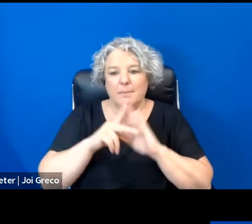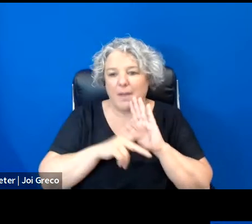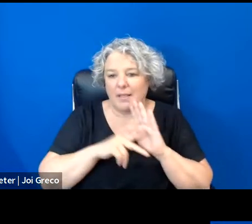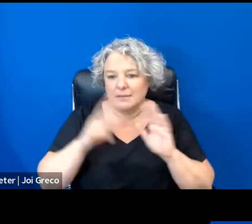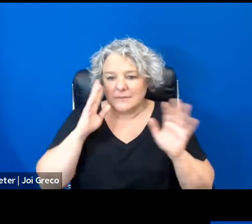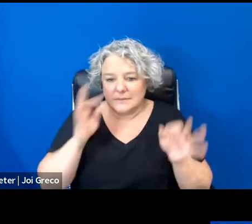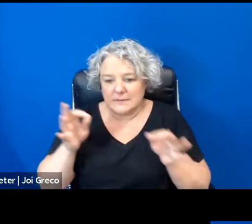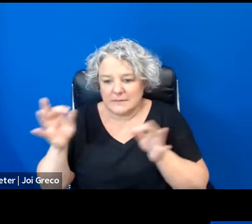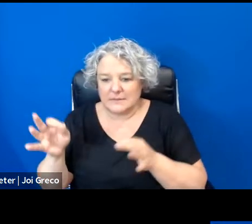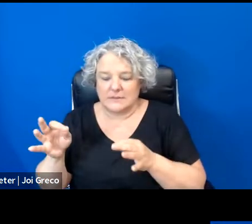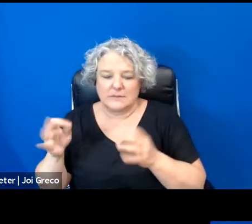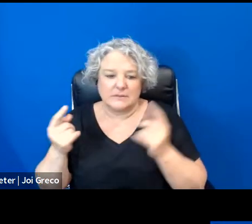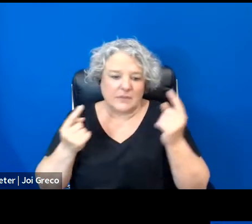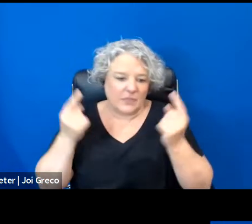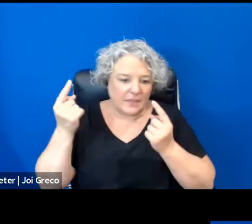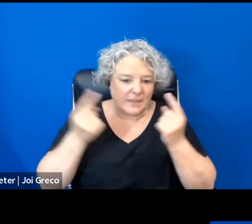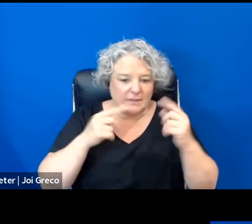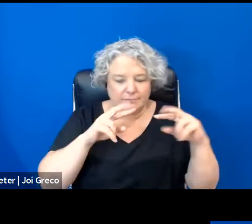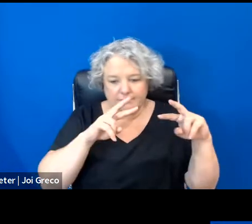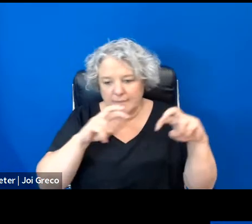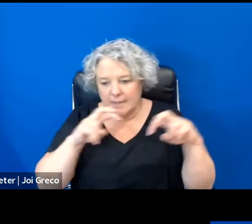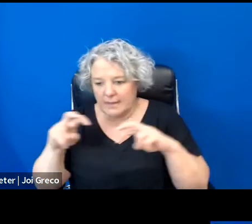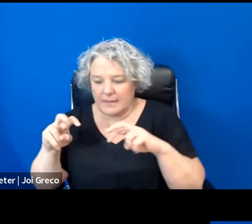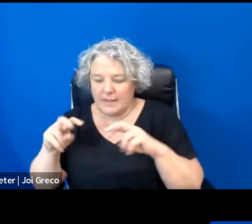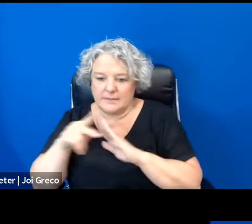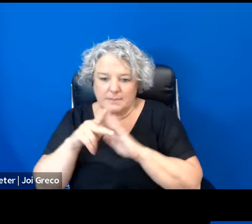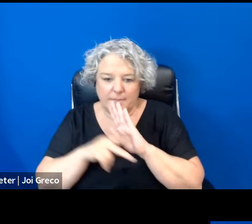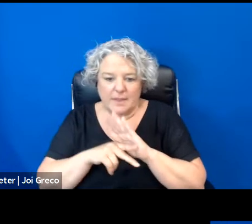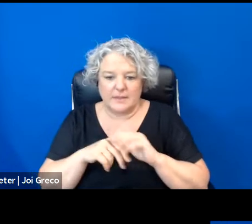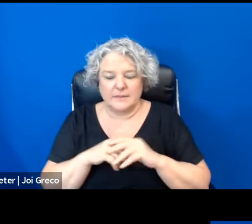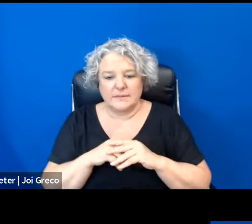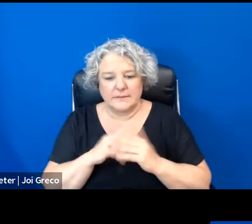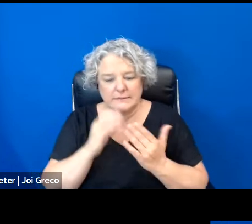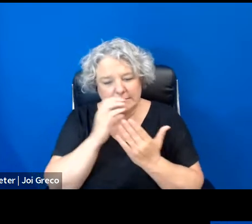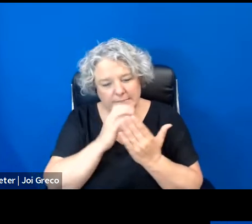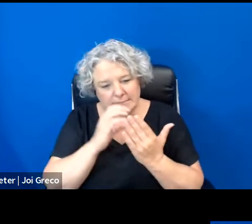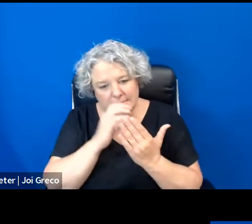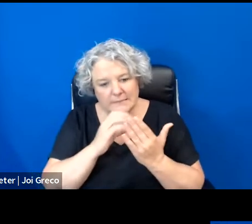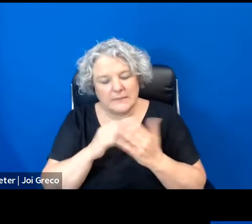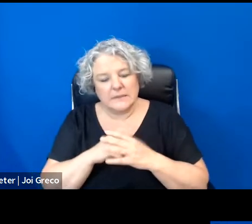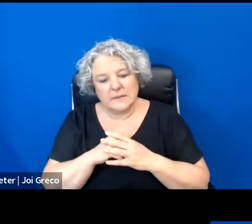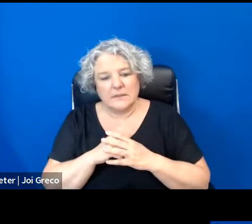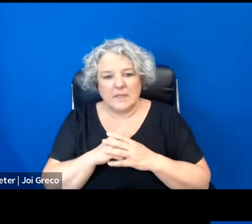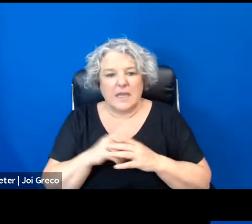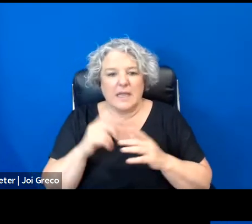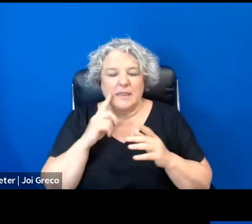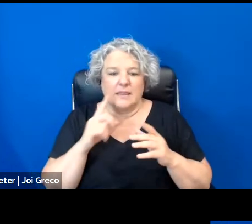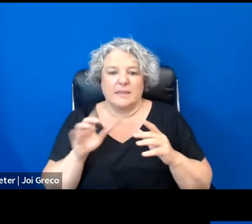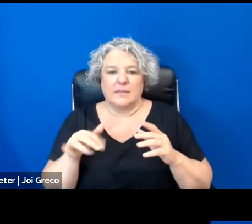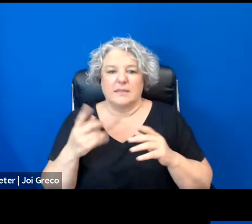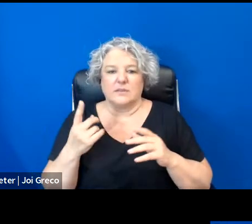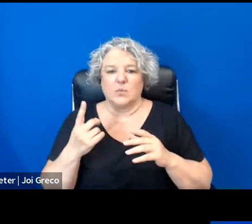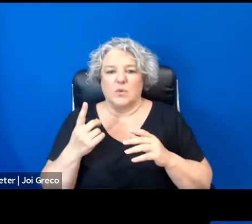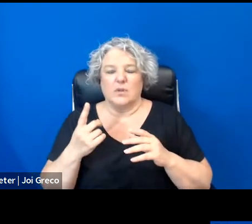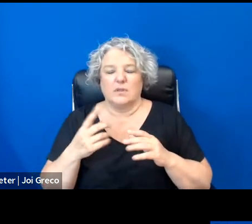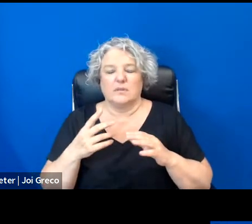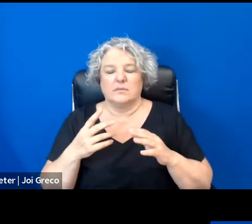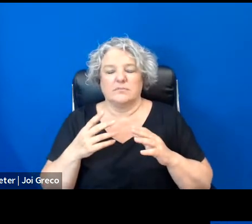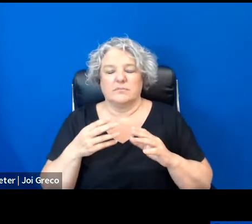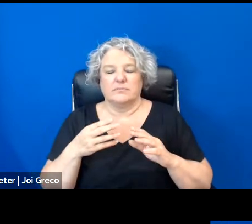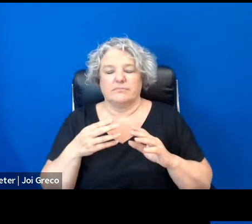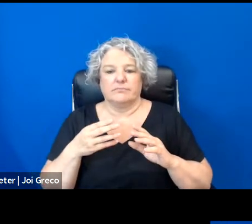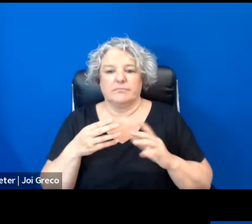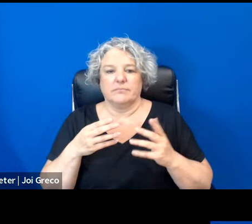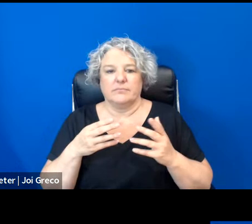and in thinking about analyzing policy. And I think that is another one of the blind spots of the